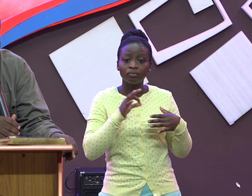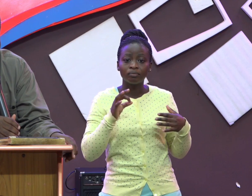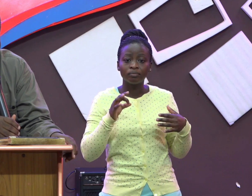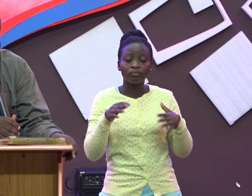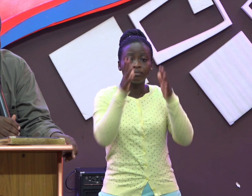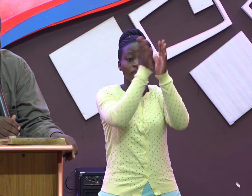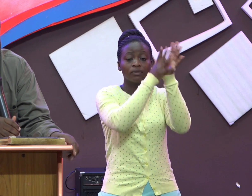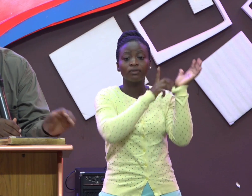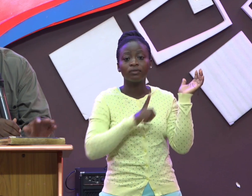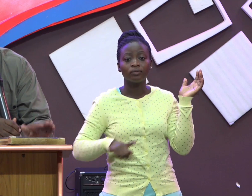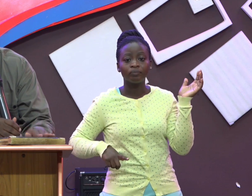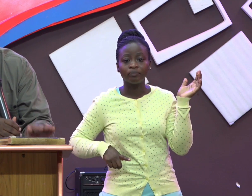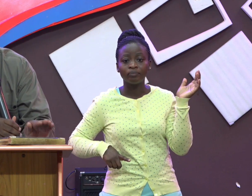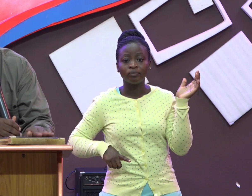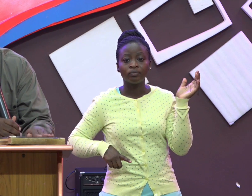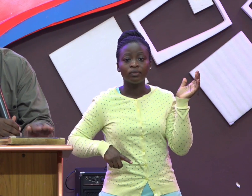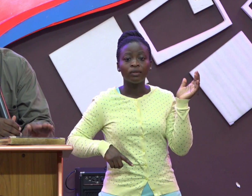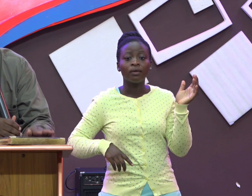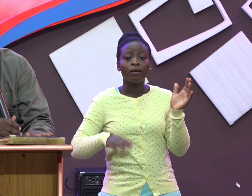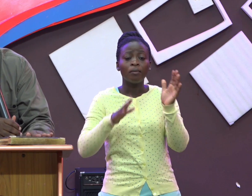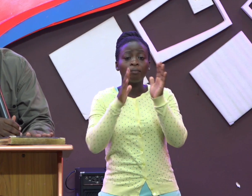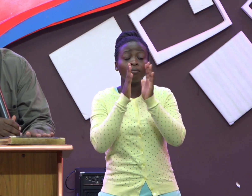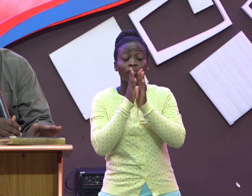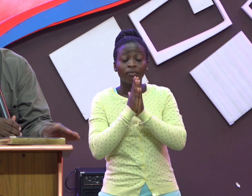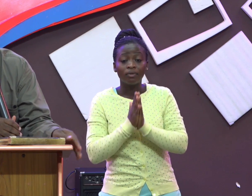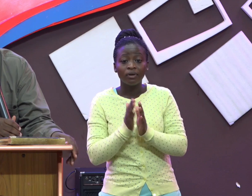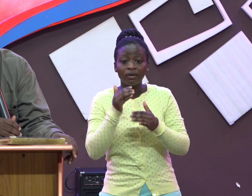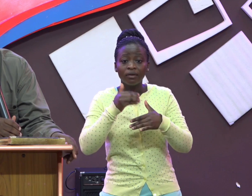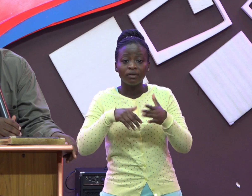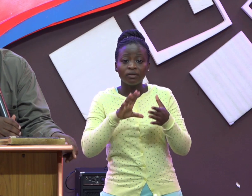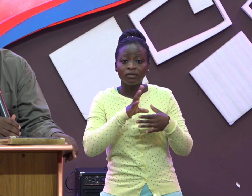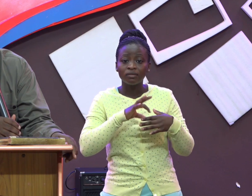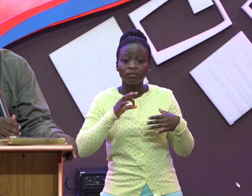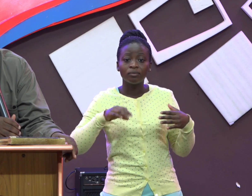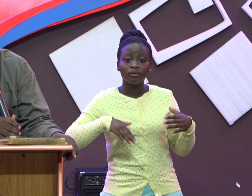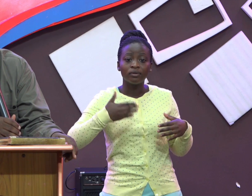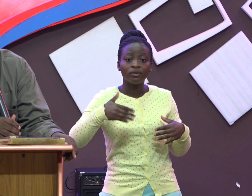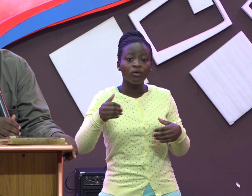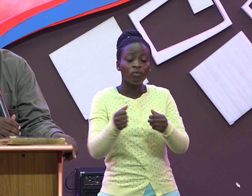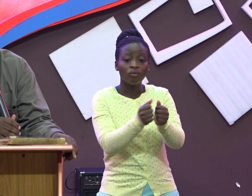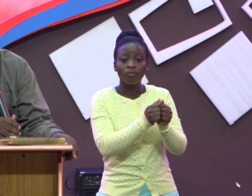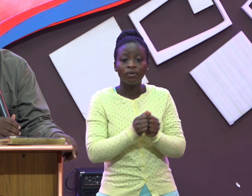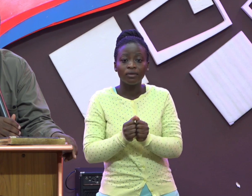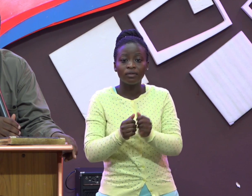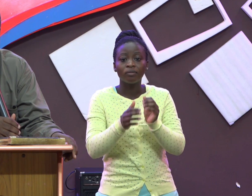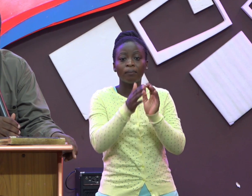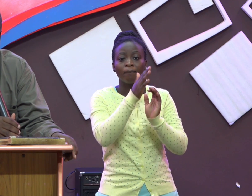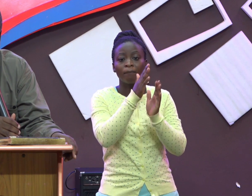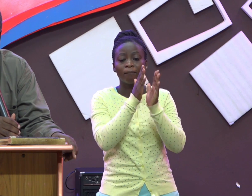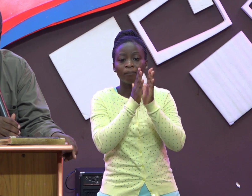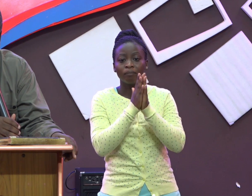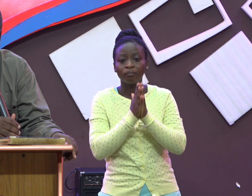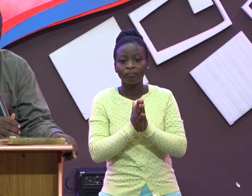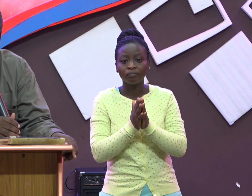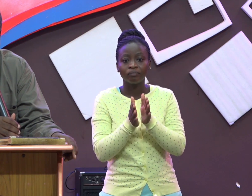Mukama ibaziwenyo. Praise the Lord. Nga musabanga mumwoyo bulikasera. Praying in the spirit always. No kusabanga no kwega irira. With prayer and supplication.